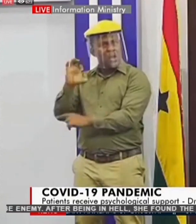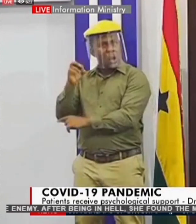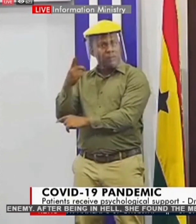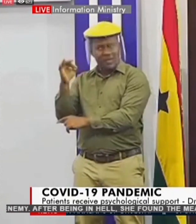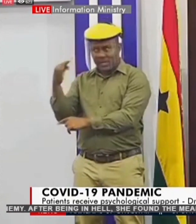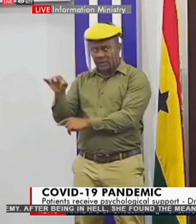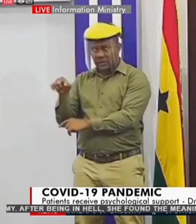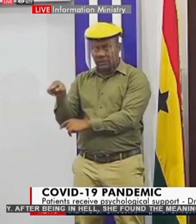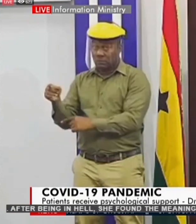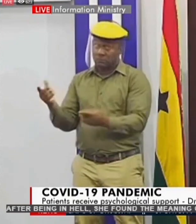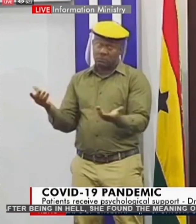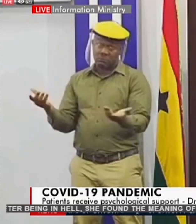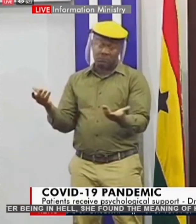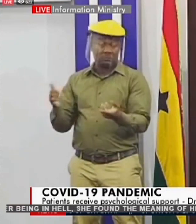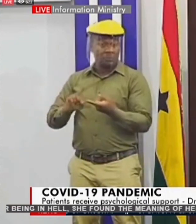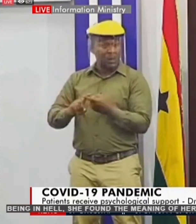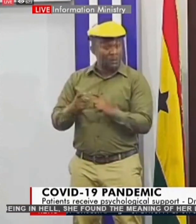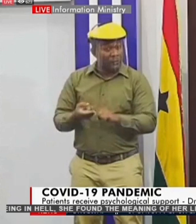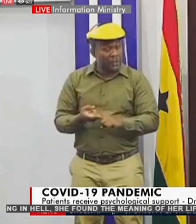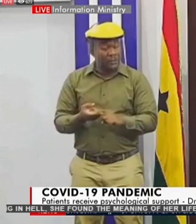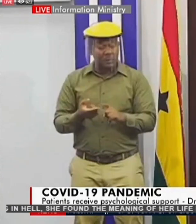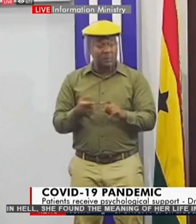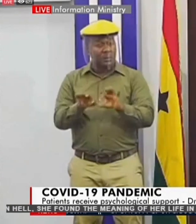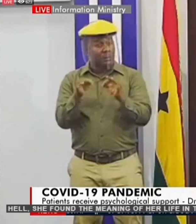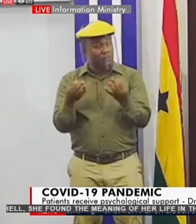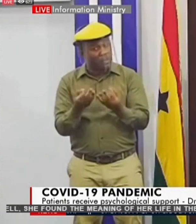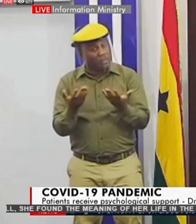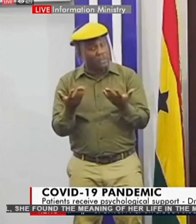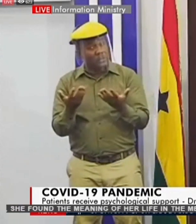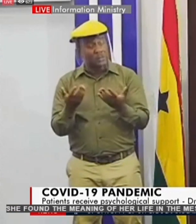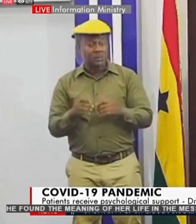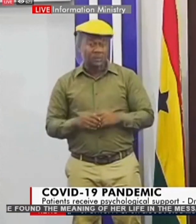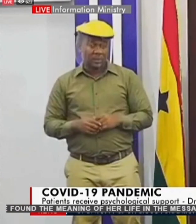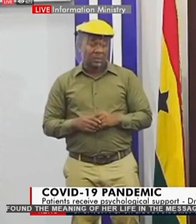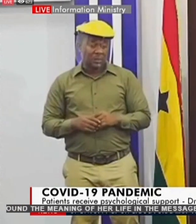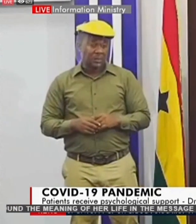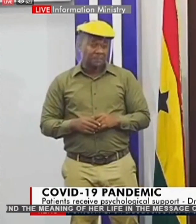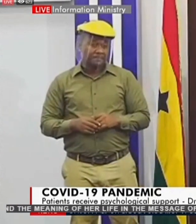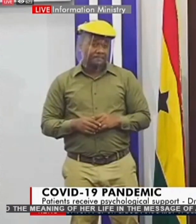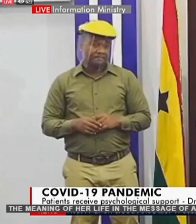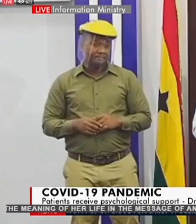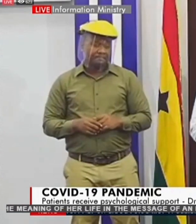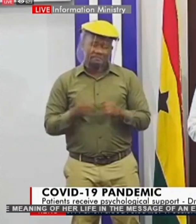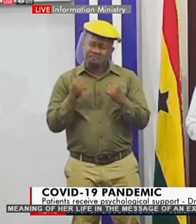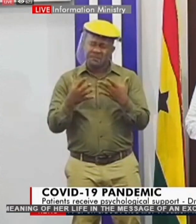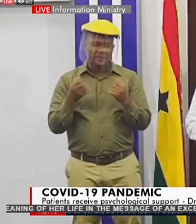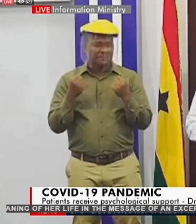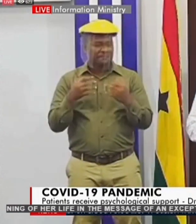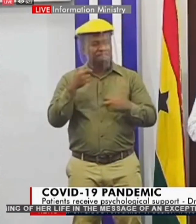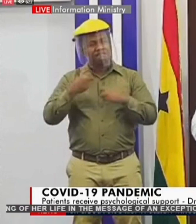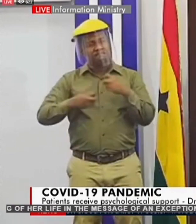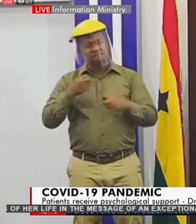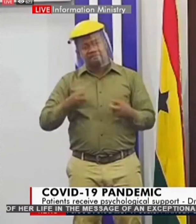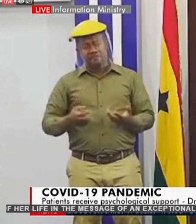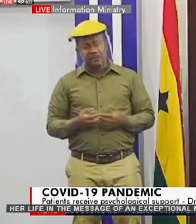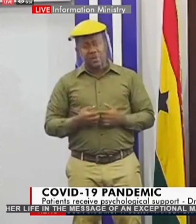family, friends, neighbors, and others. What are the effects? The effects are a lot. First, let's look